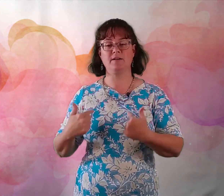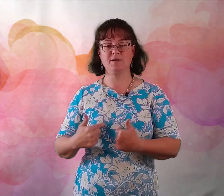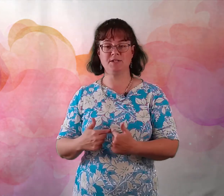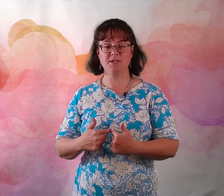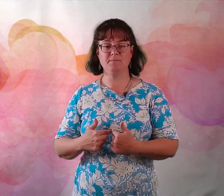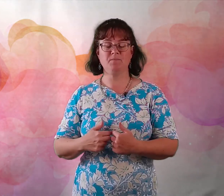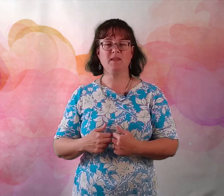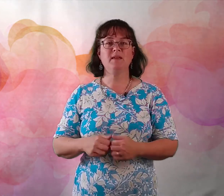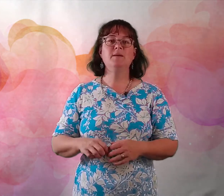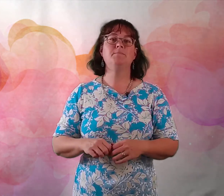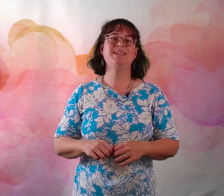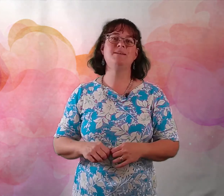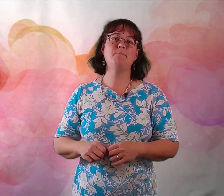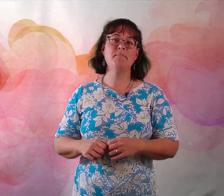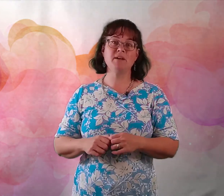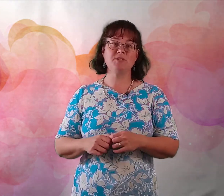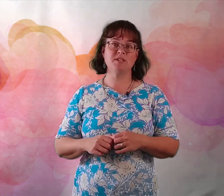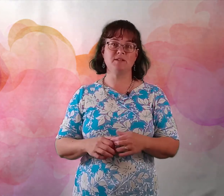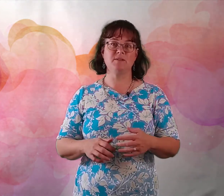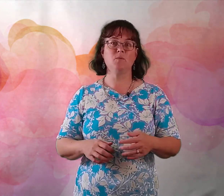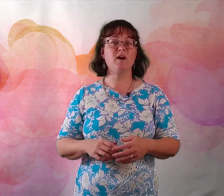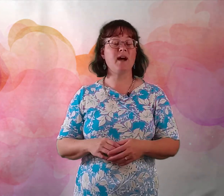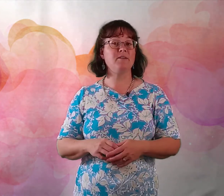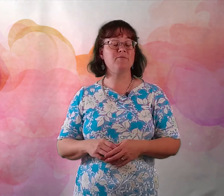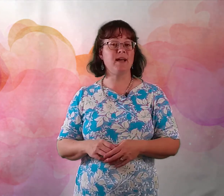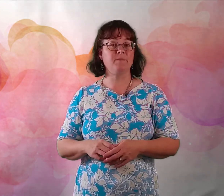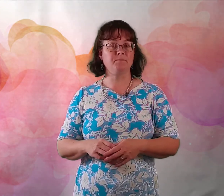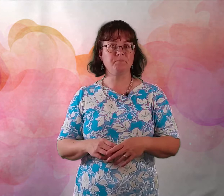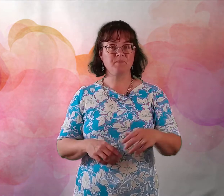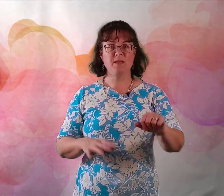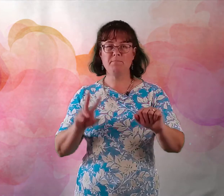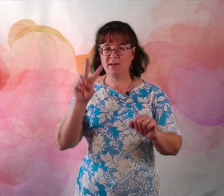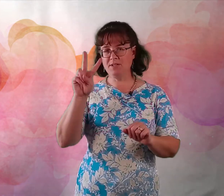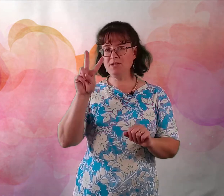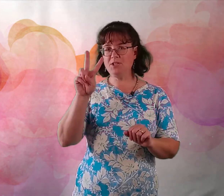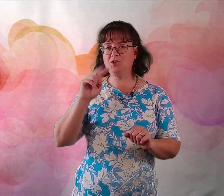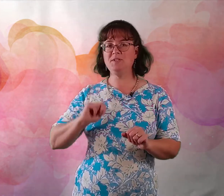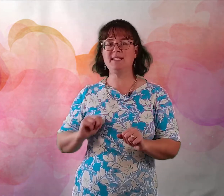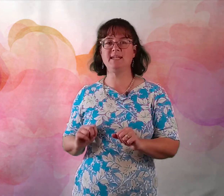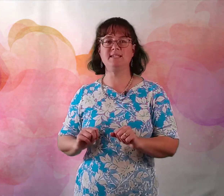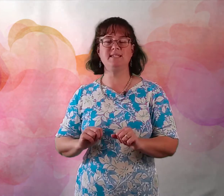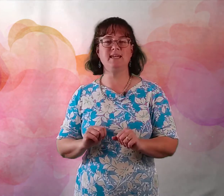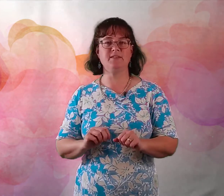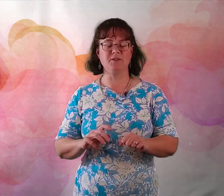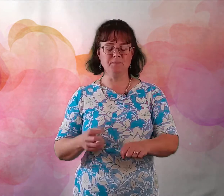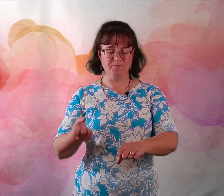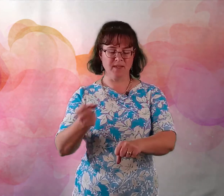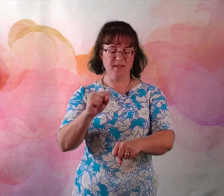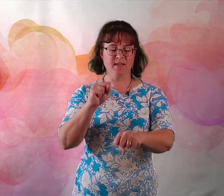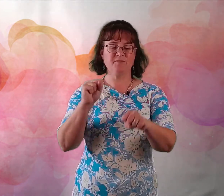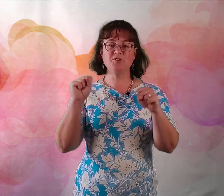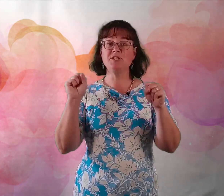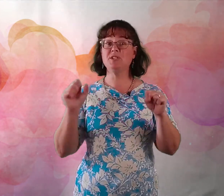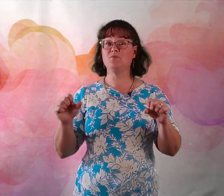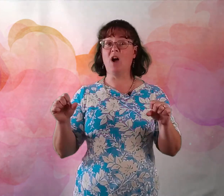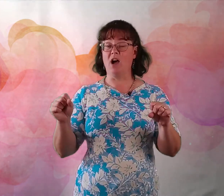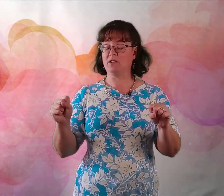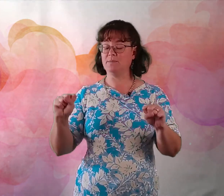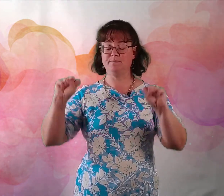heart be the mountain where I run. Mountain is two signs together. First is rock.